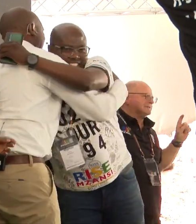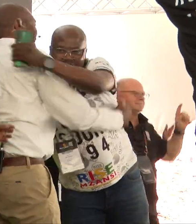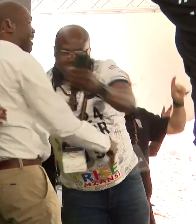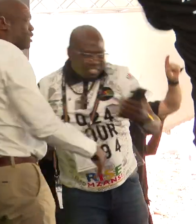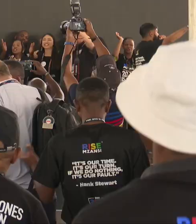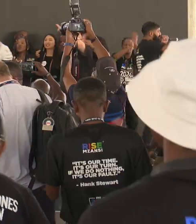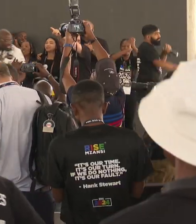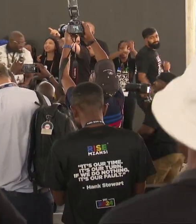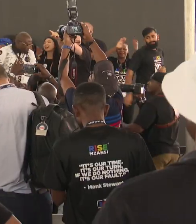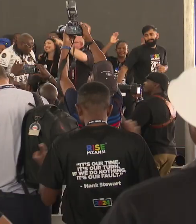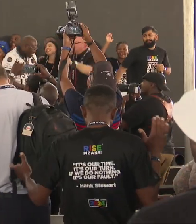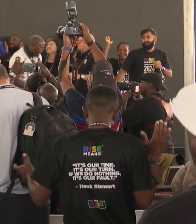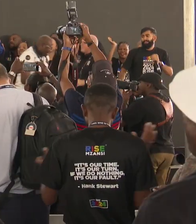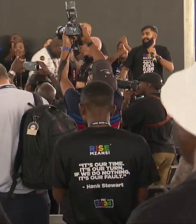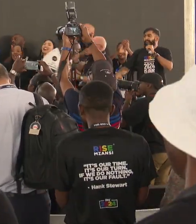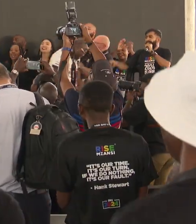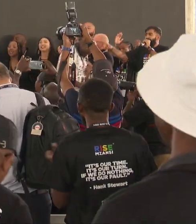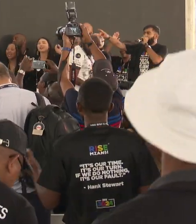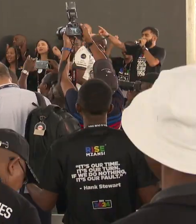emukalelani